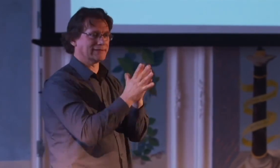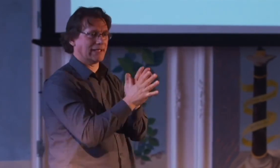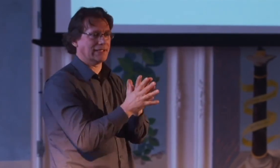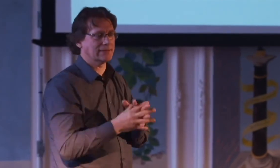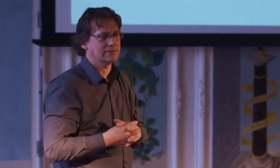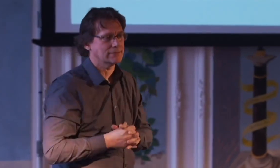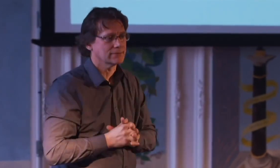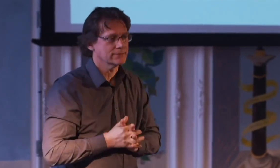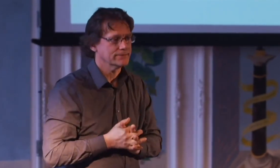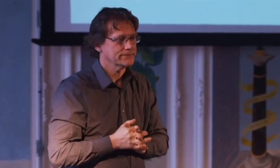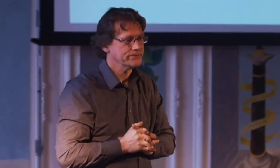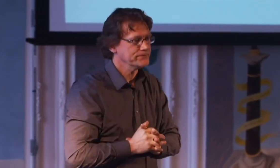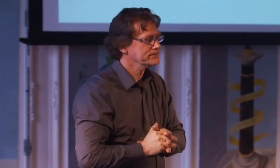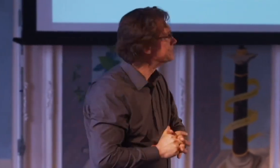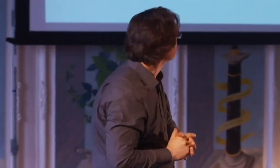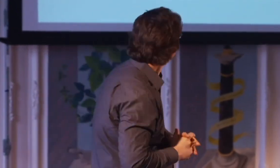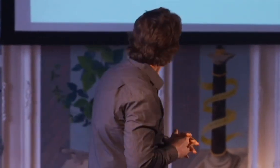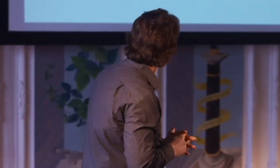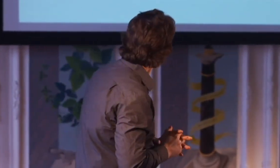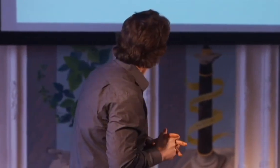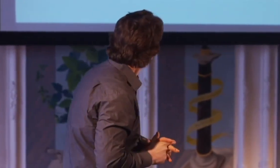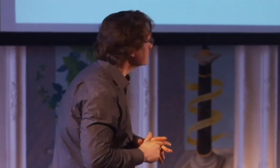5 elements combine to create one sign.